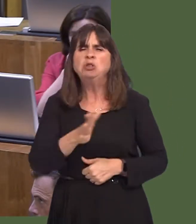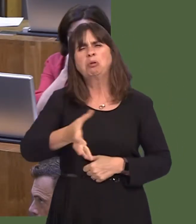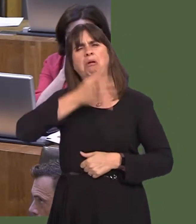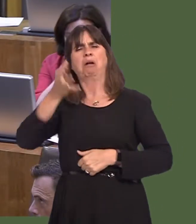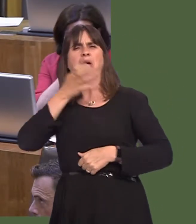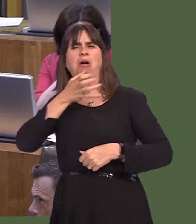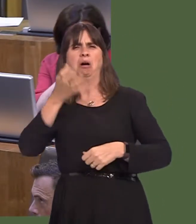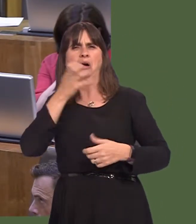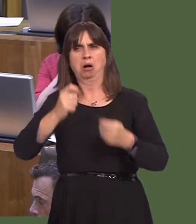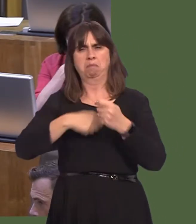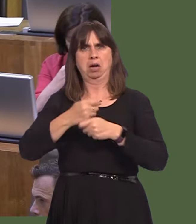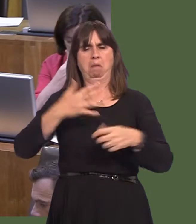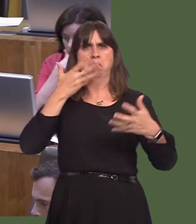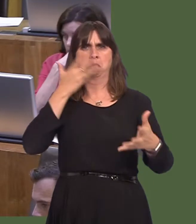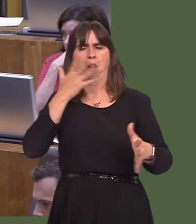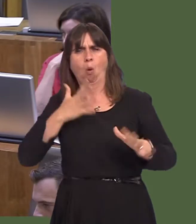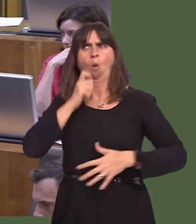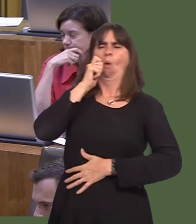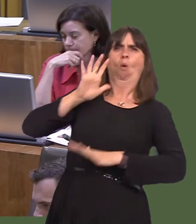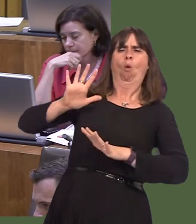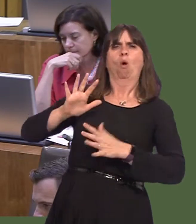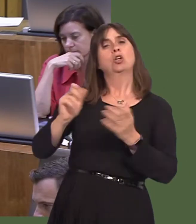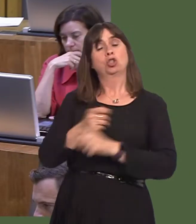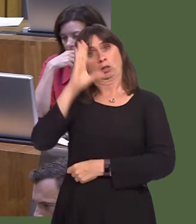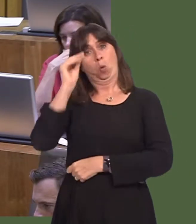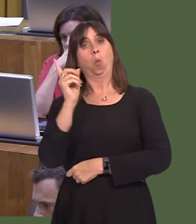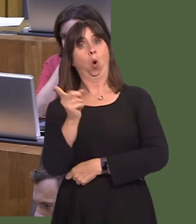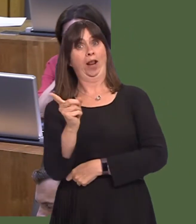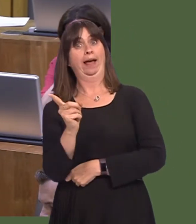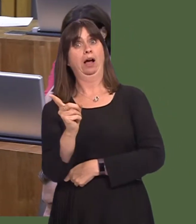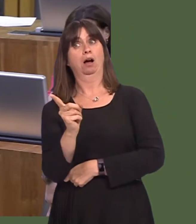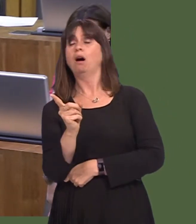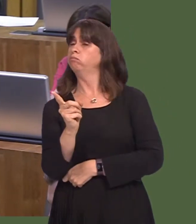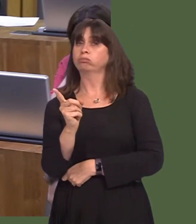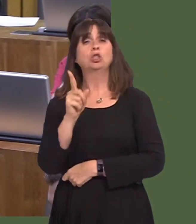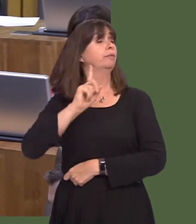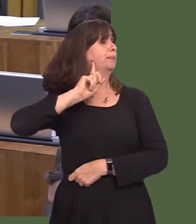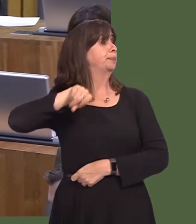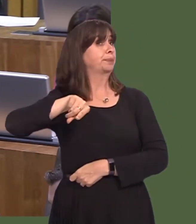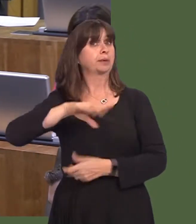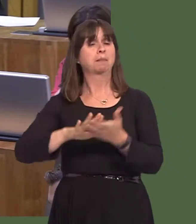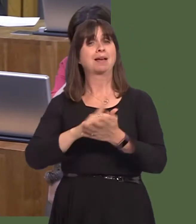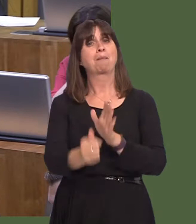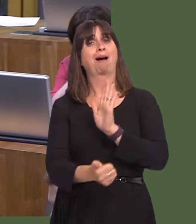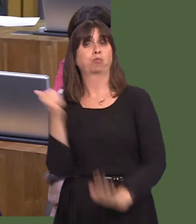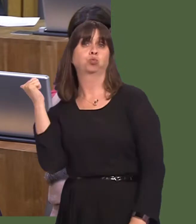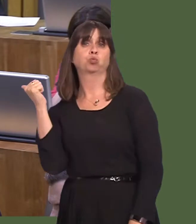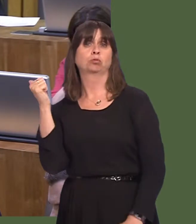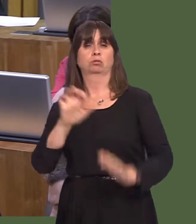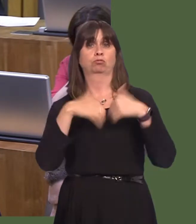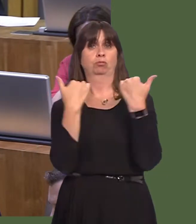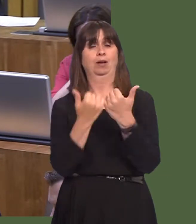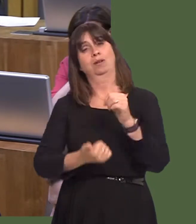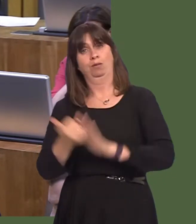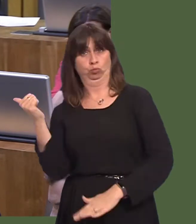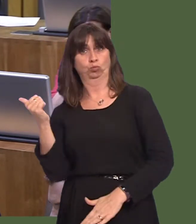public order, then stewards should be informed and those people should be warned, and if they don't take heed of the warning, removed from the ground. Second